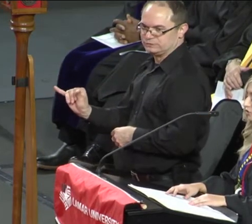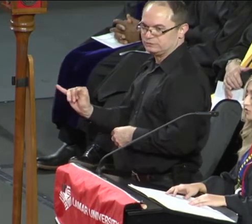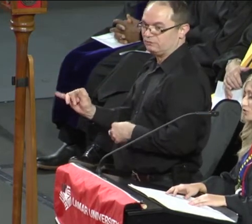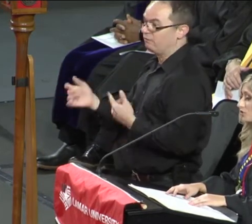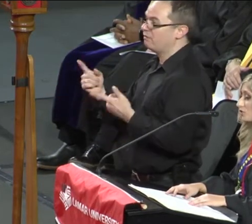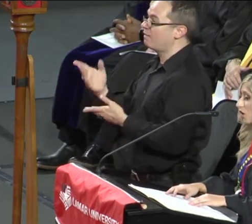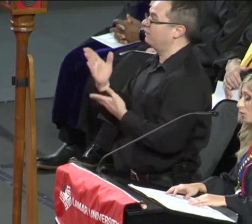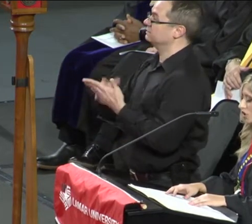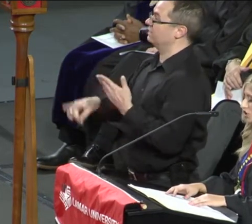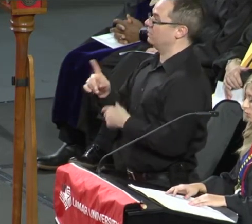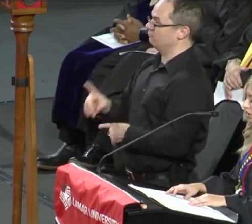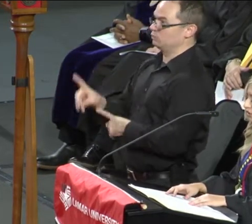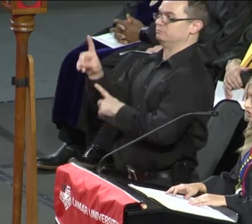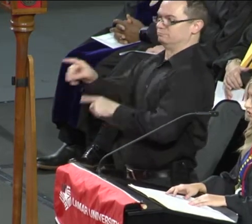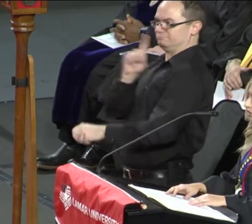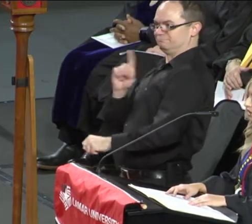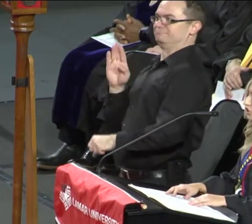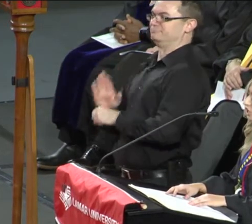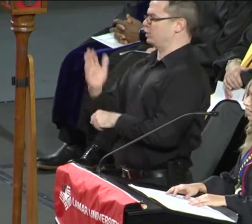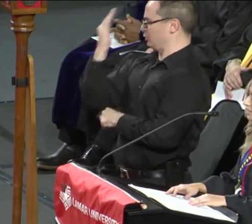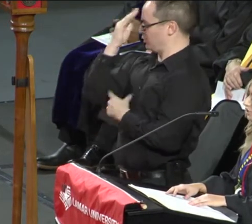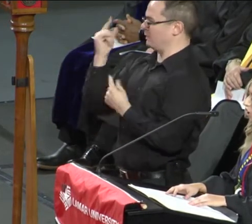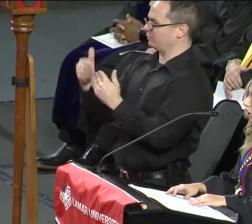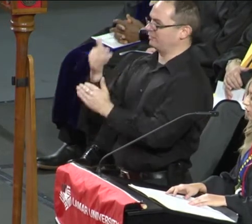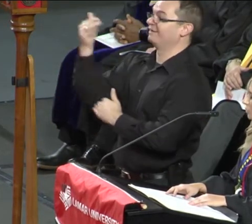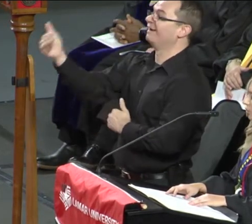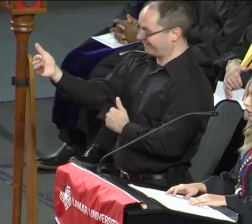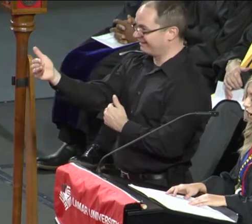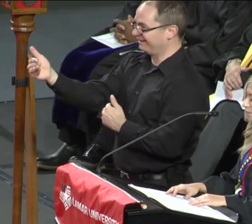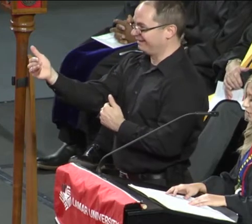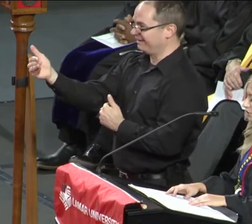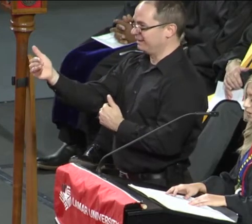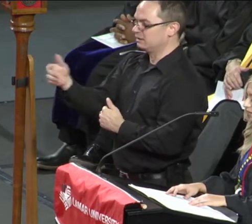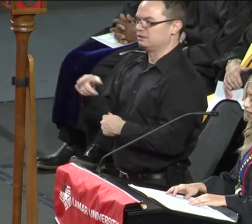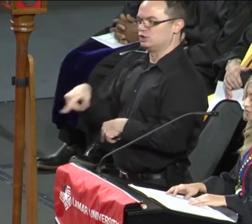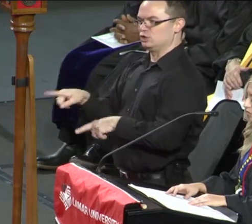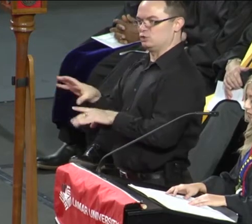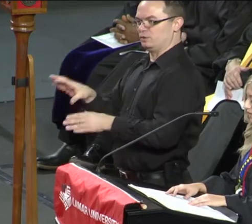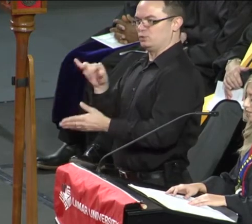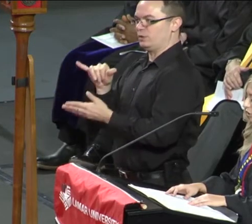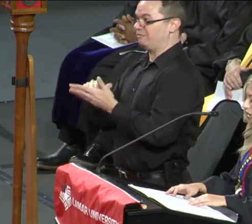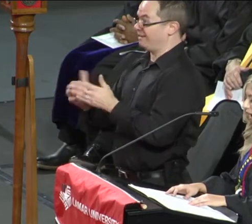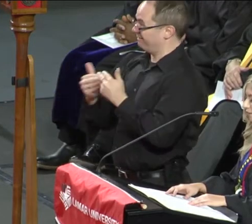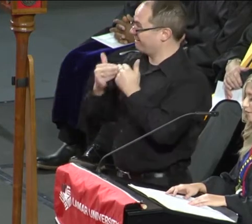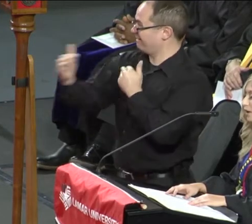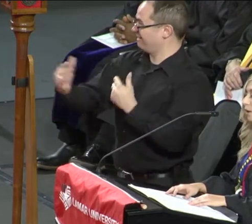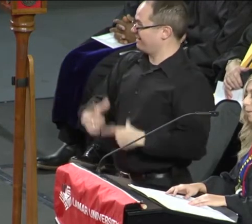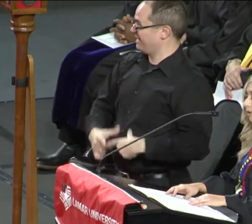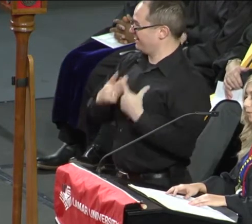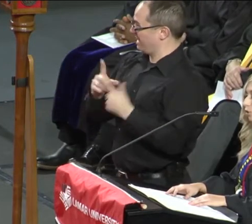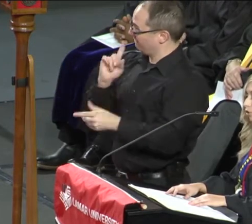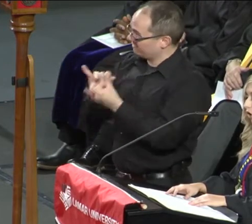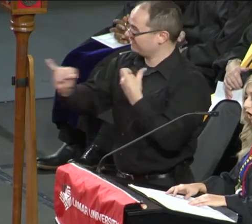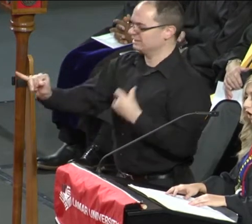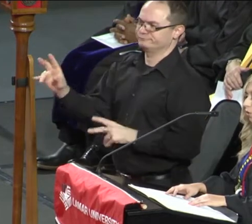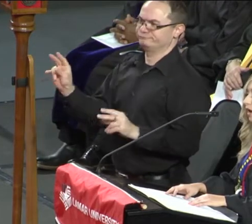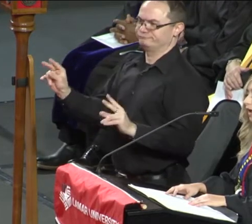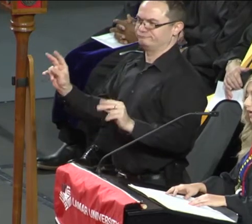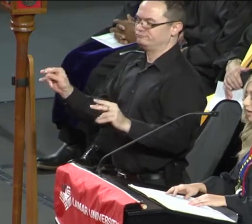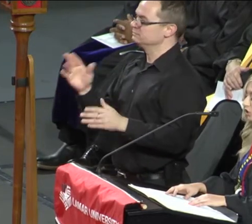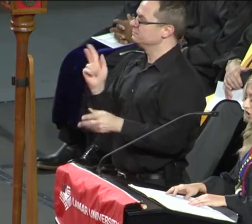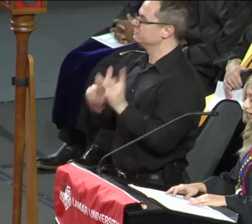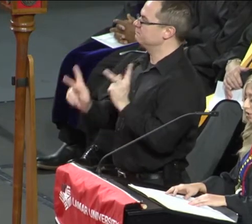some of you do know what you want to do, chances are you will not be doing that for the rest of your life. People